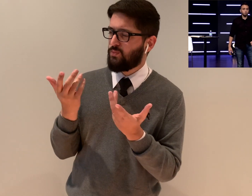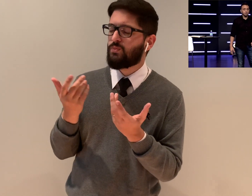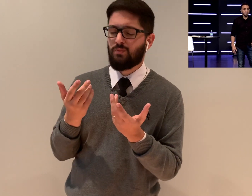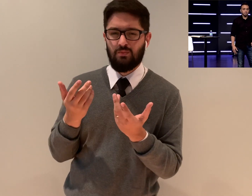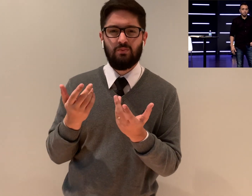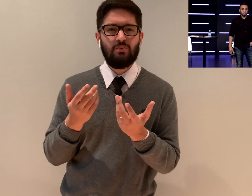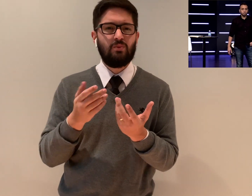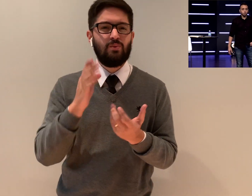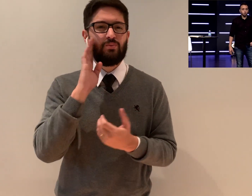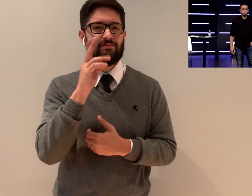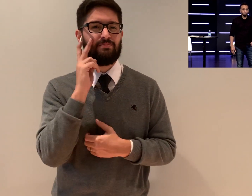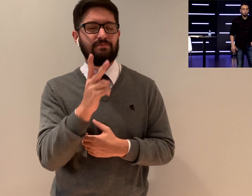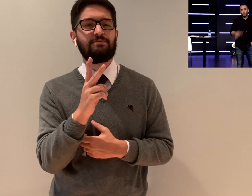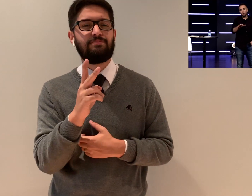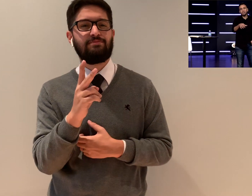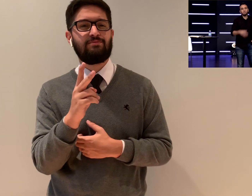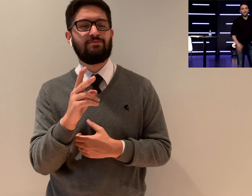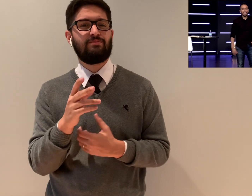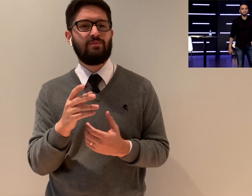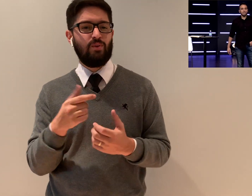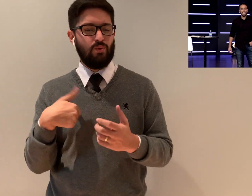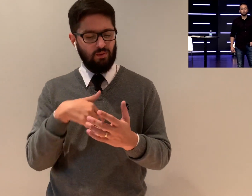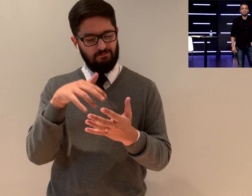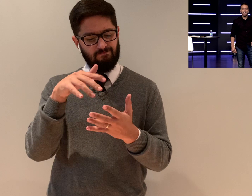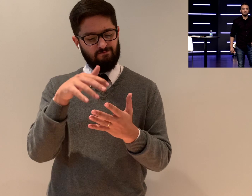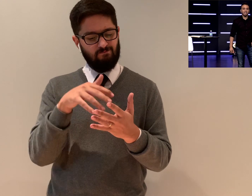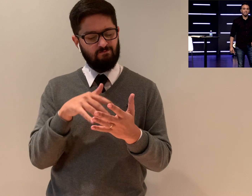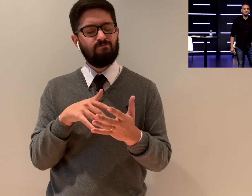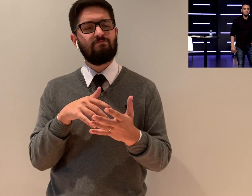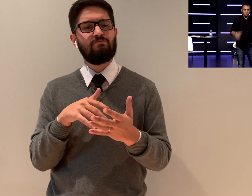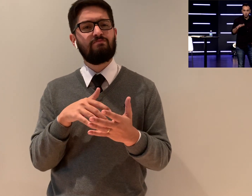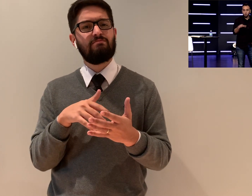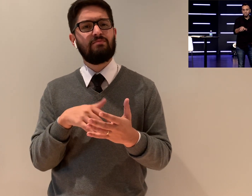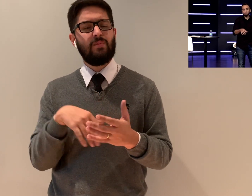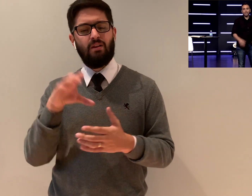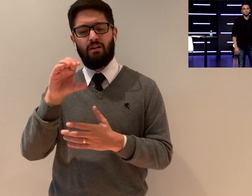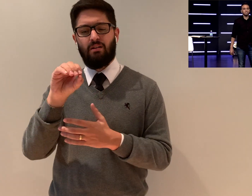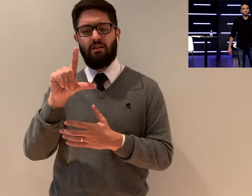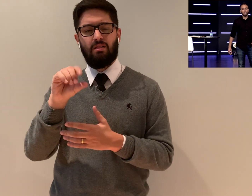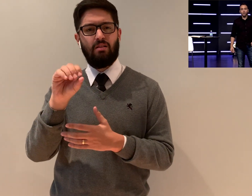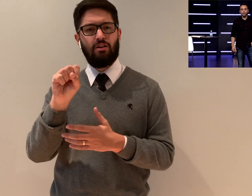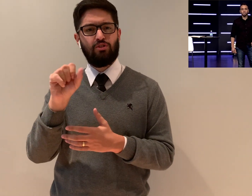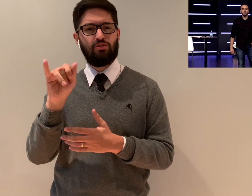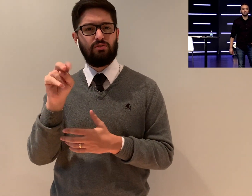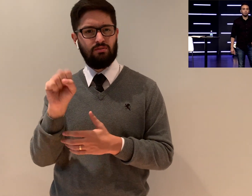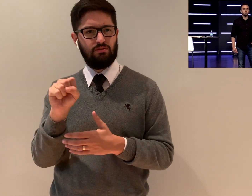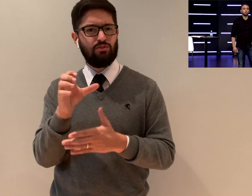expecting from me to do? Well, we're going to find out today as we navigate through this passage in